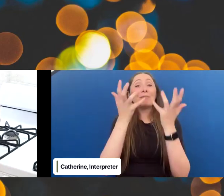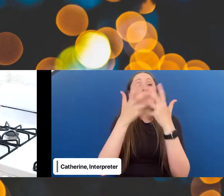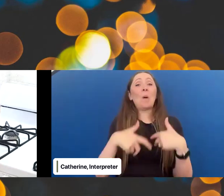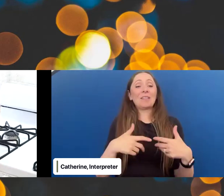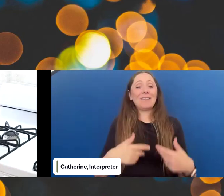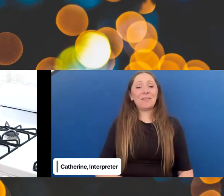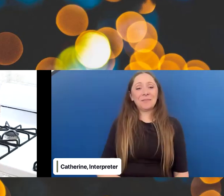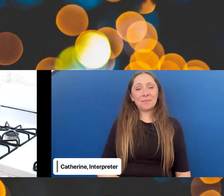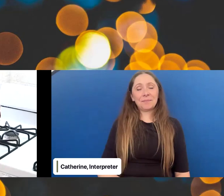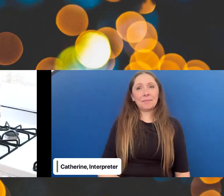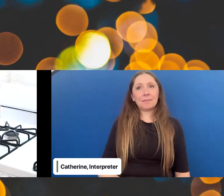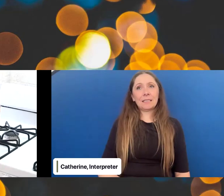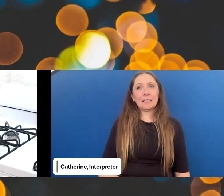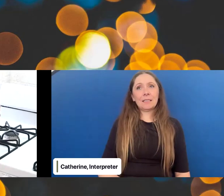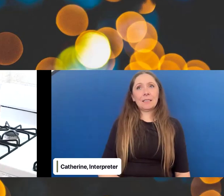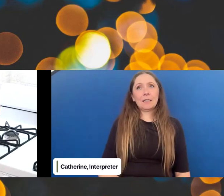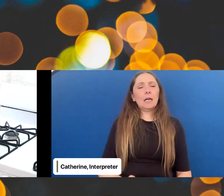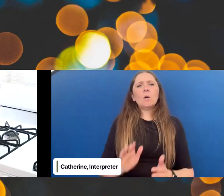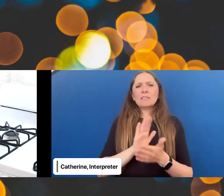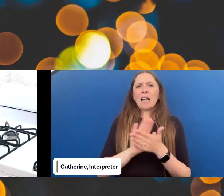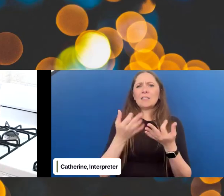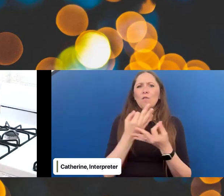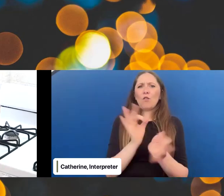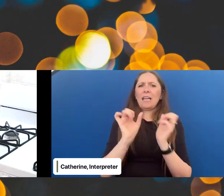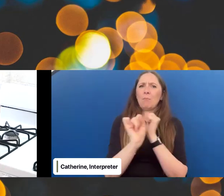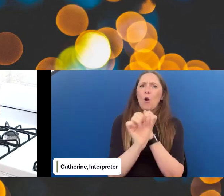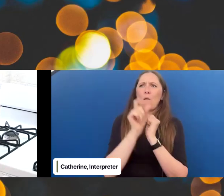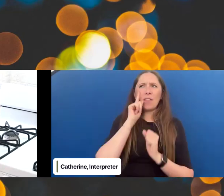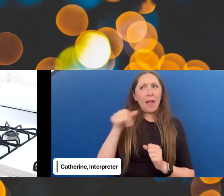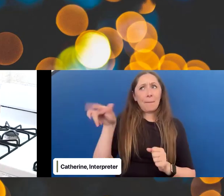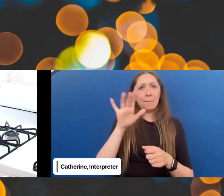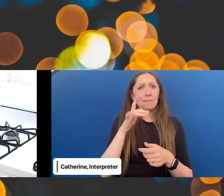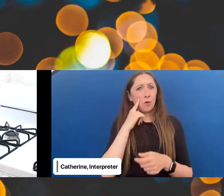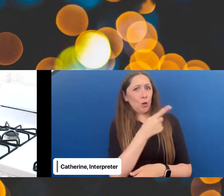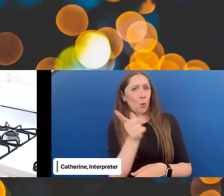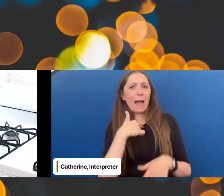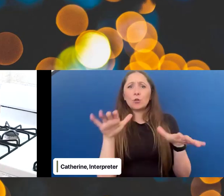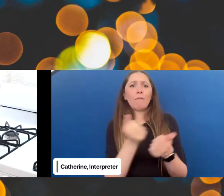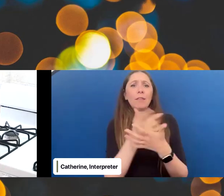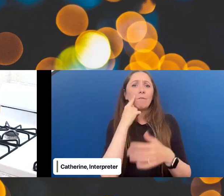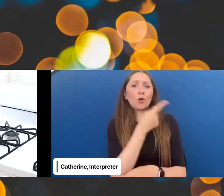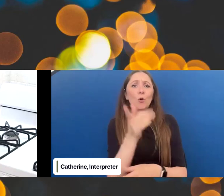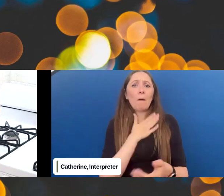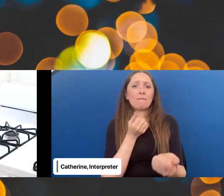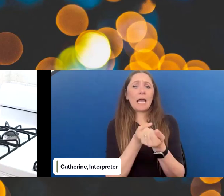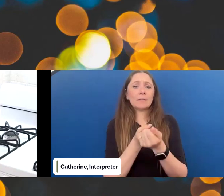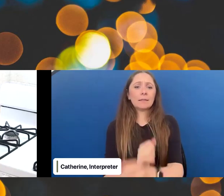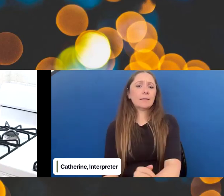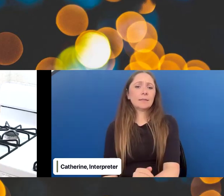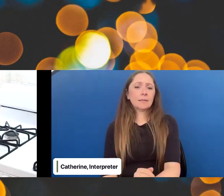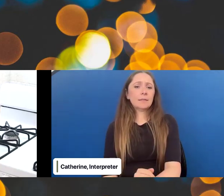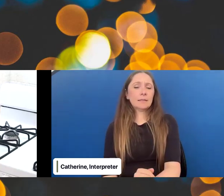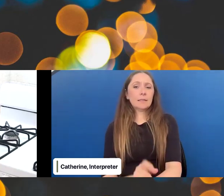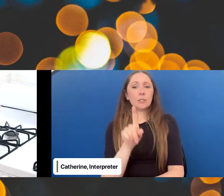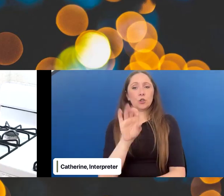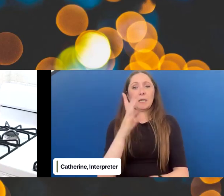out. It was free promo for them. And it's for you guys. I'd do anything for you guys. Okay. Should